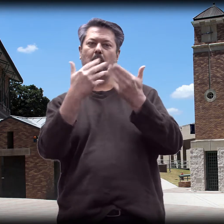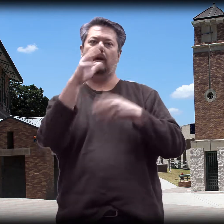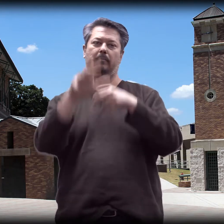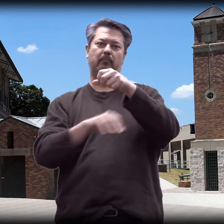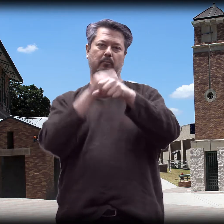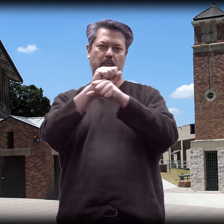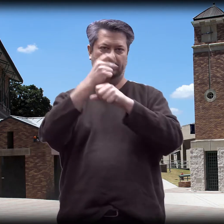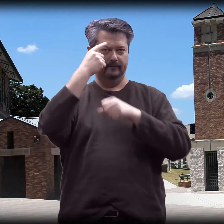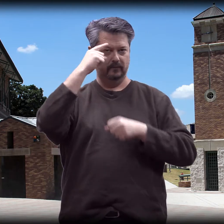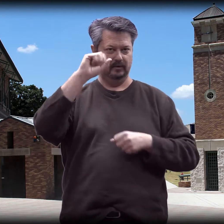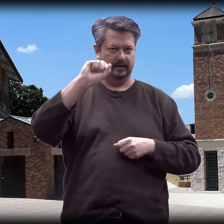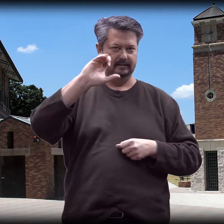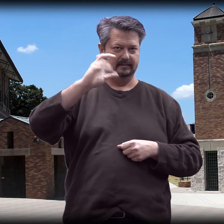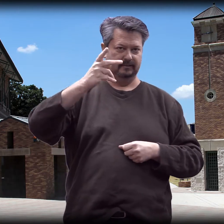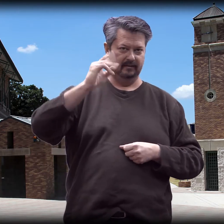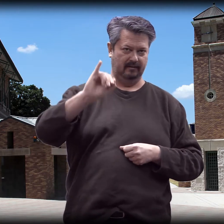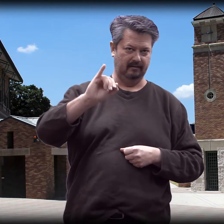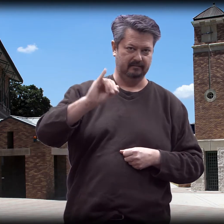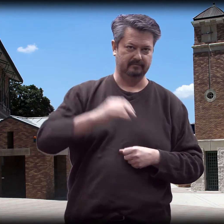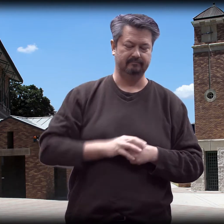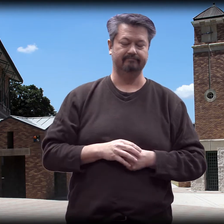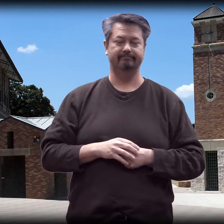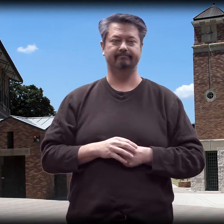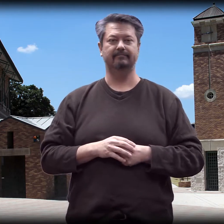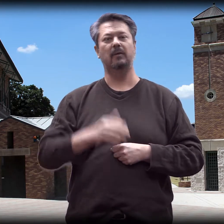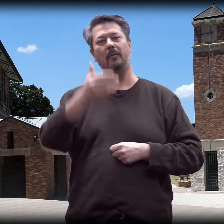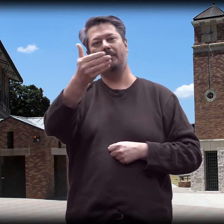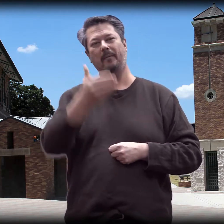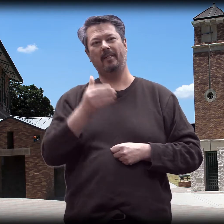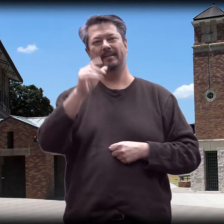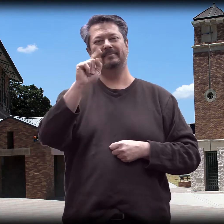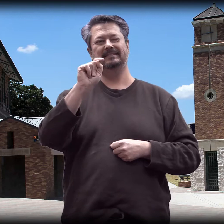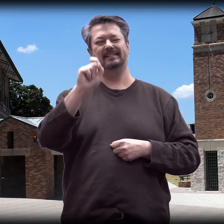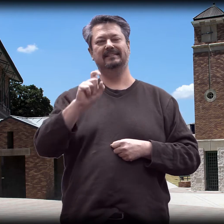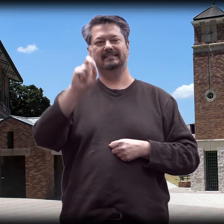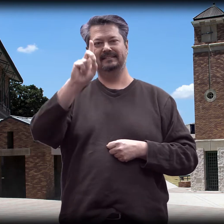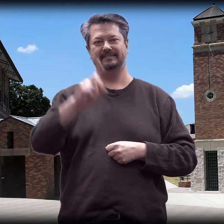and you can make an appointment for your SCPI appointment. Welcome to TSD.